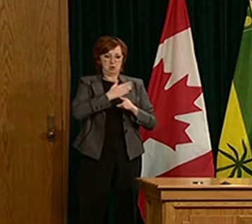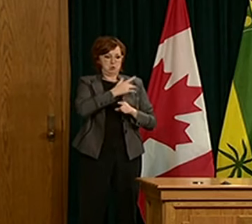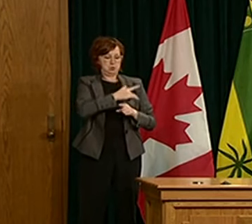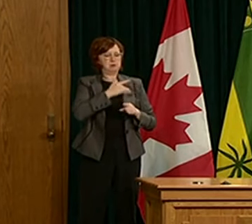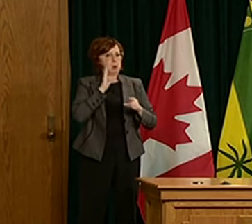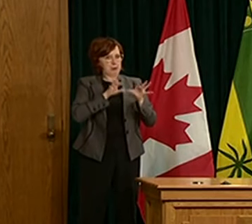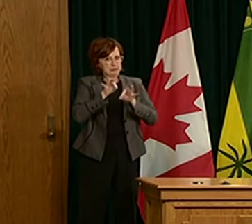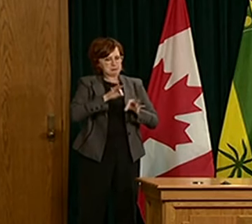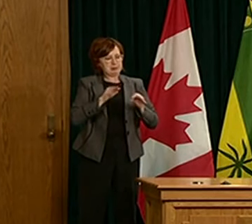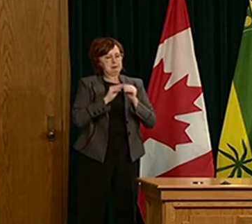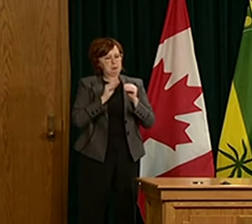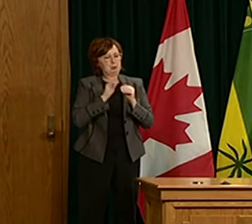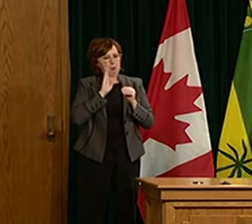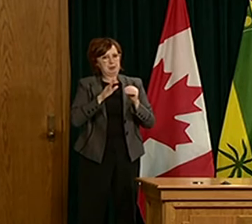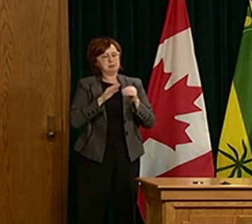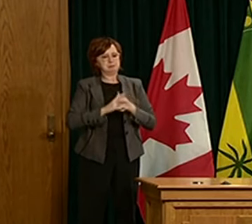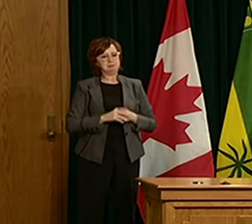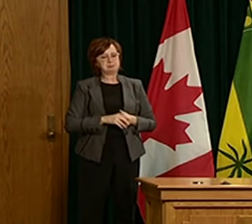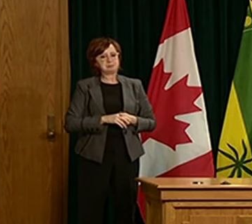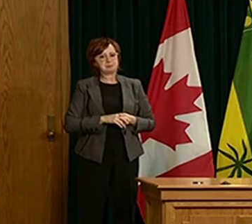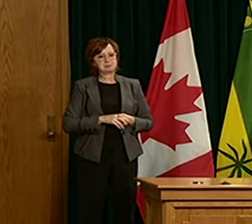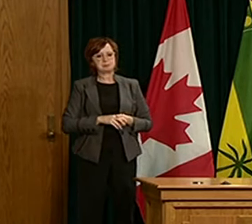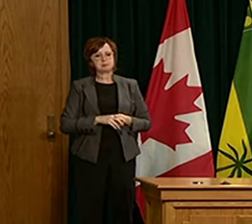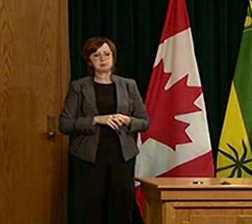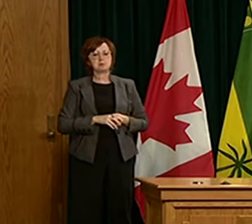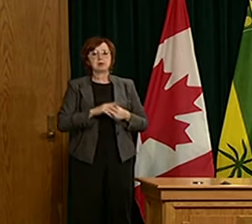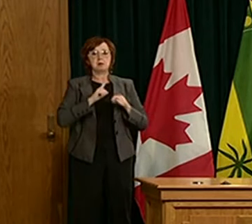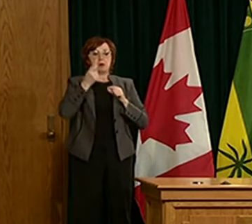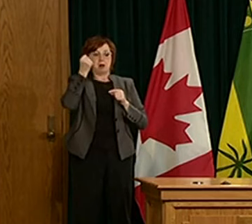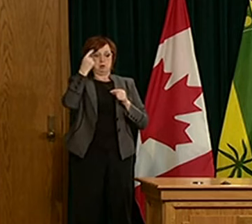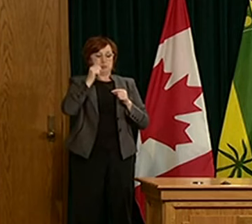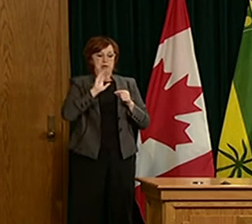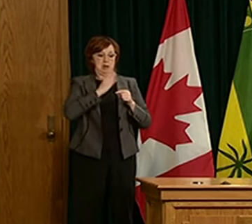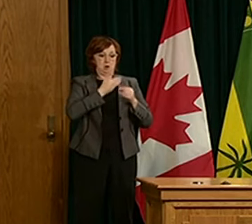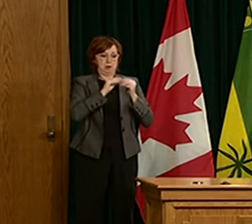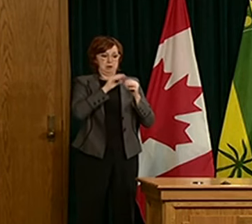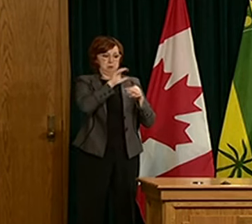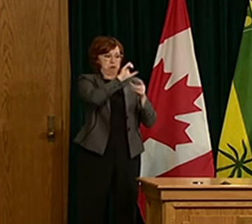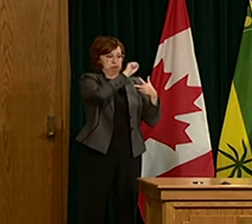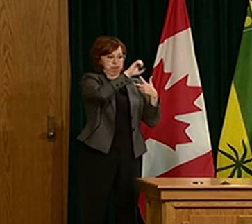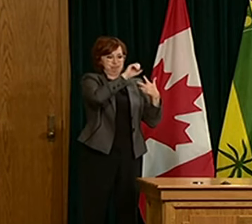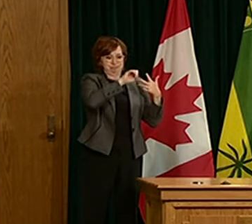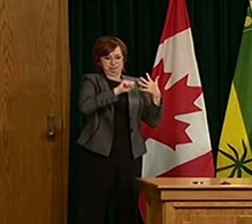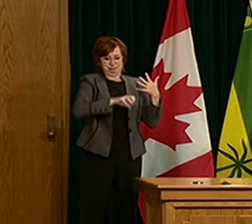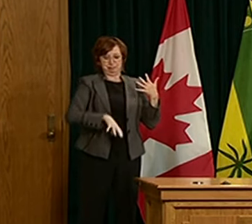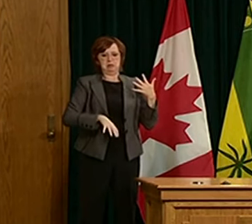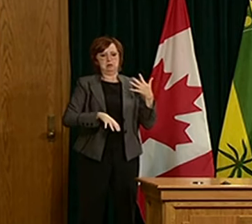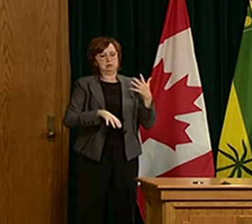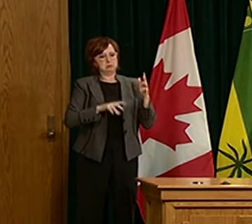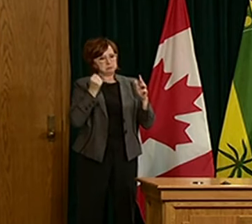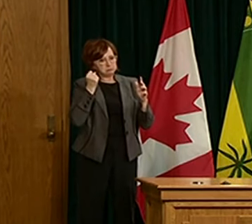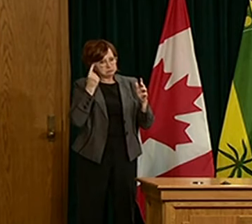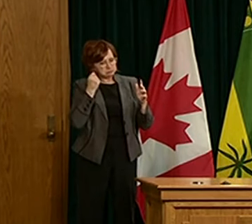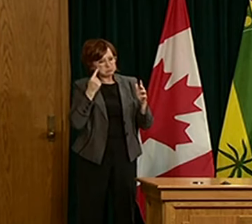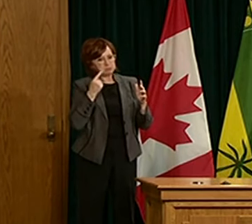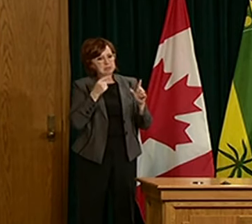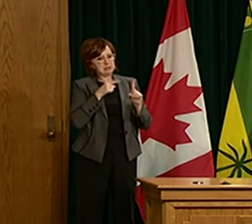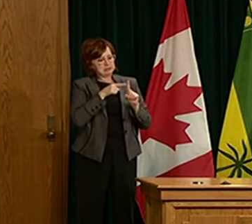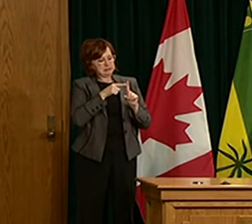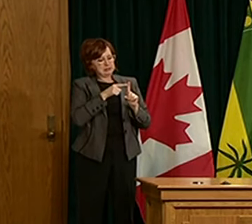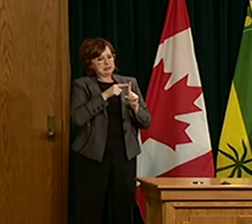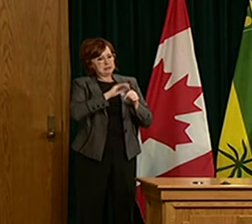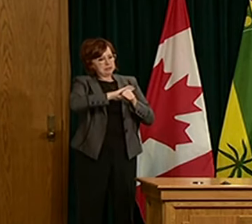more detail in the next slides. It is important to remember in the numbers that we provide that these are the individuals that are